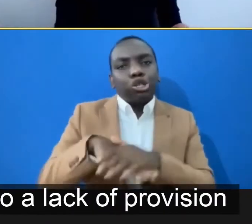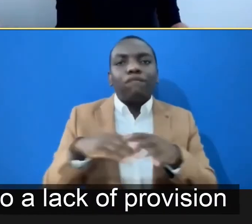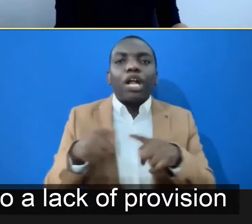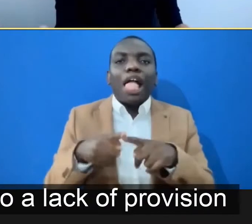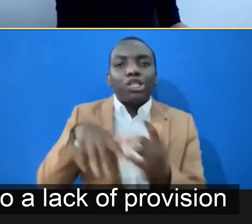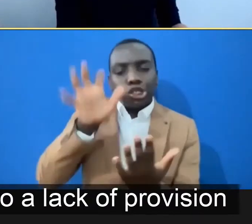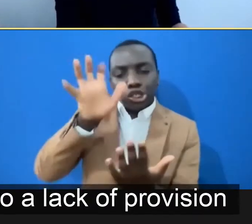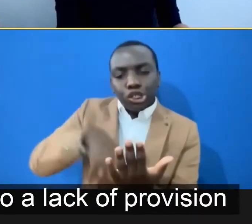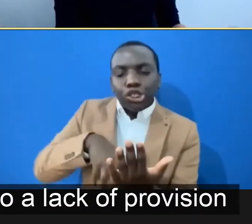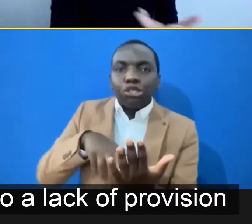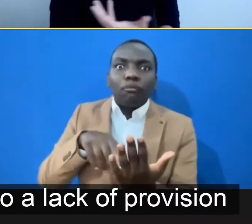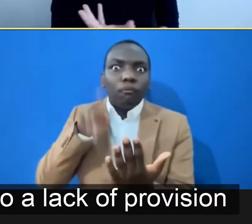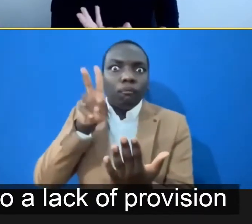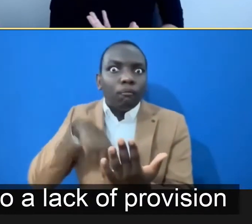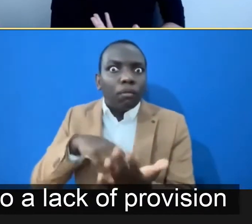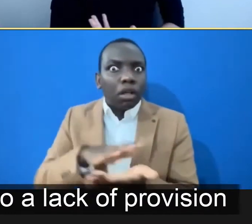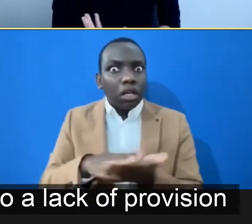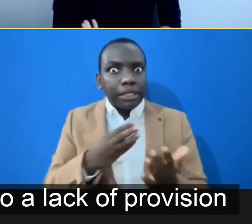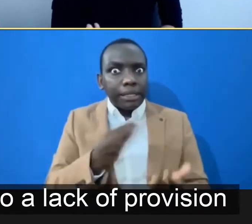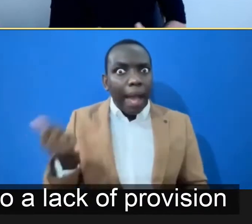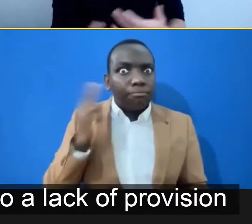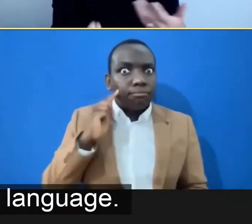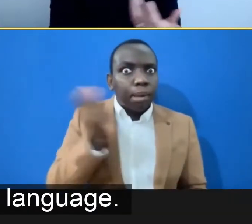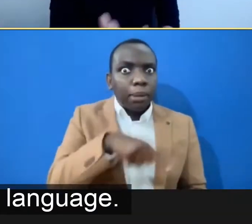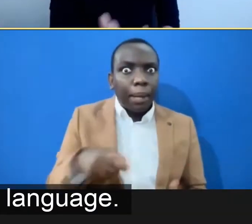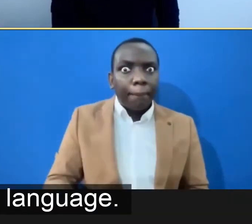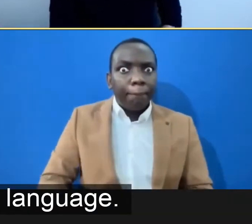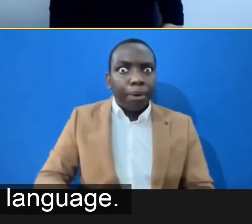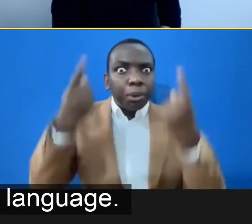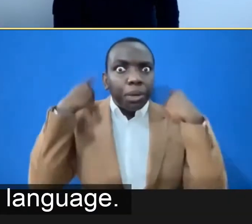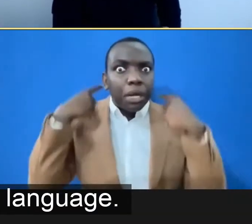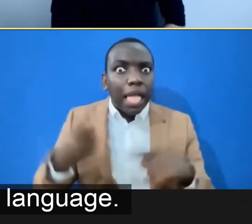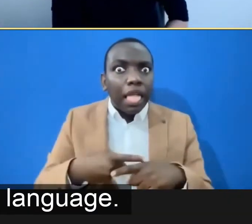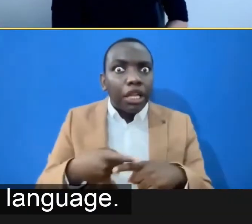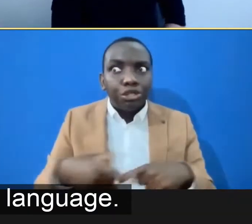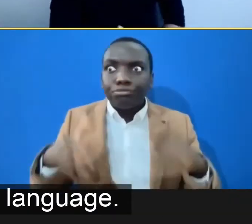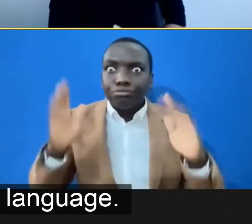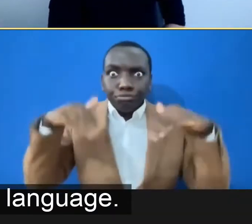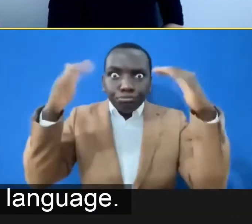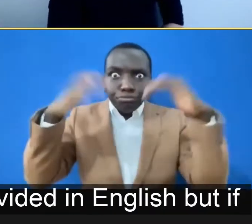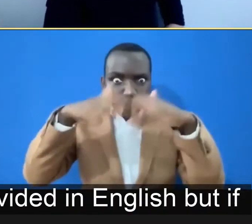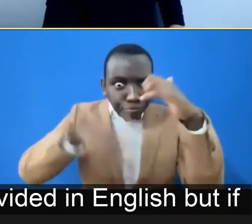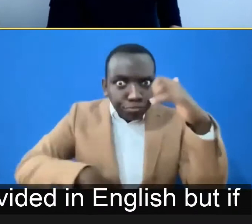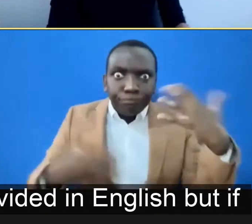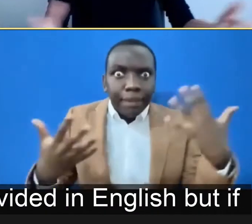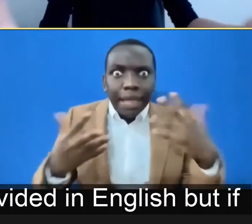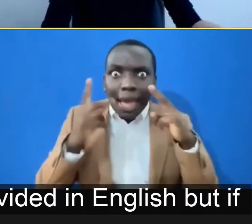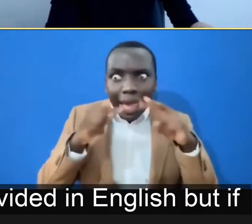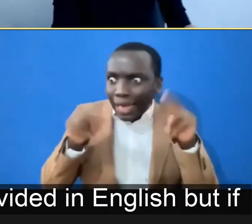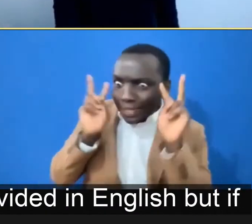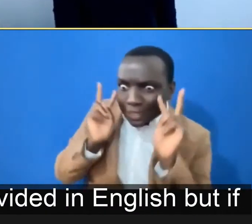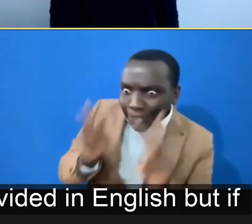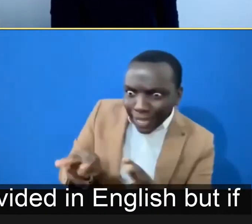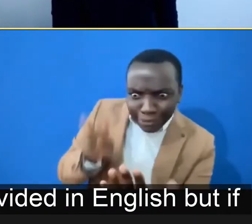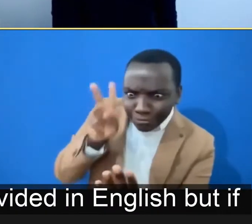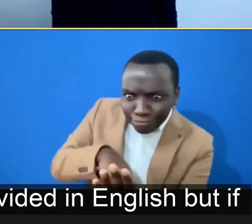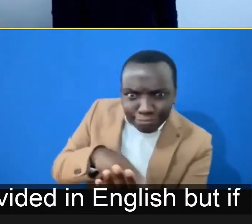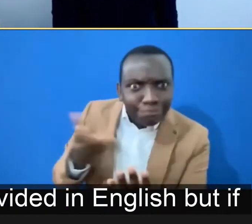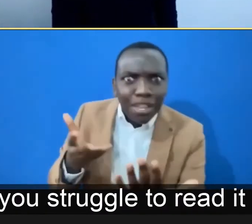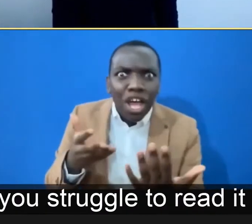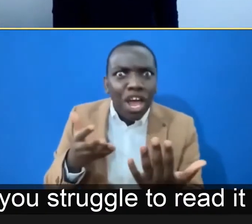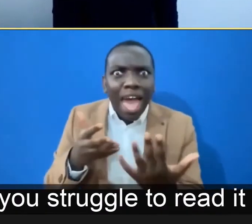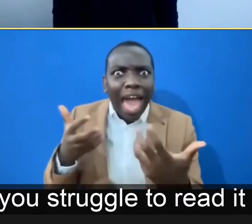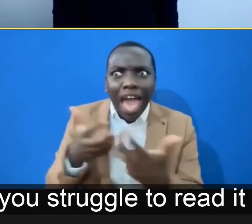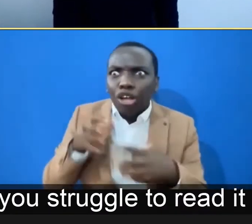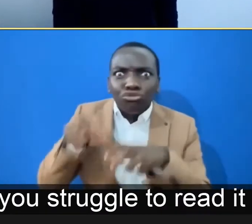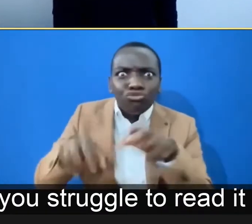linked to a lack of provision of information in sign language. There is plenty of information provided in English, but if this